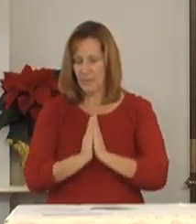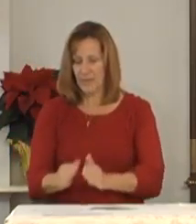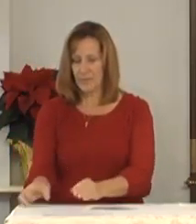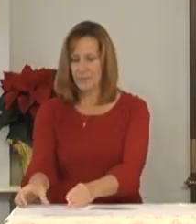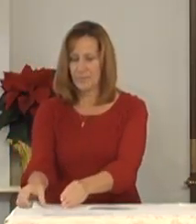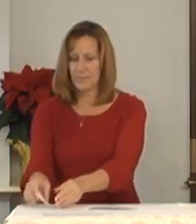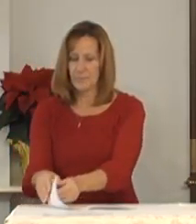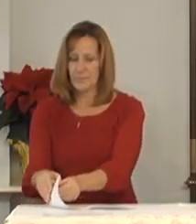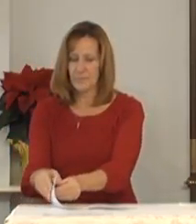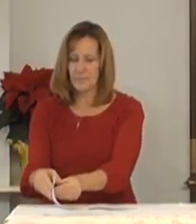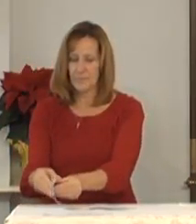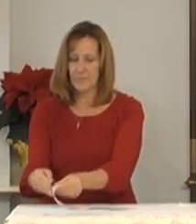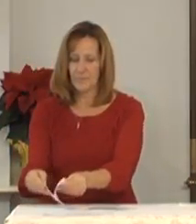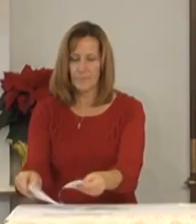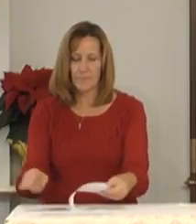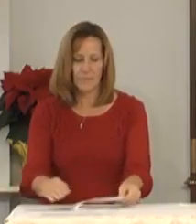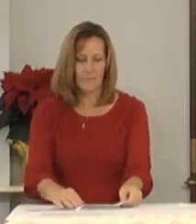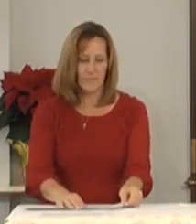Amen.